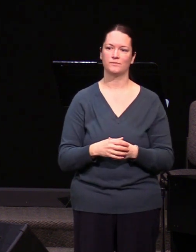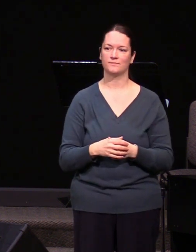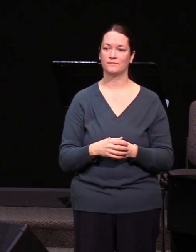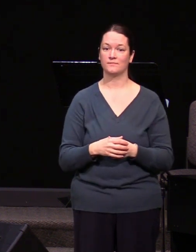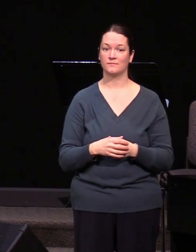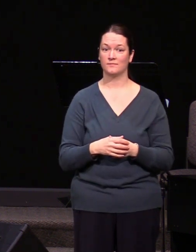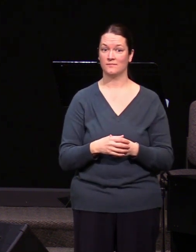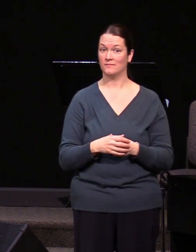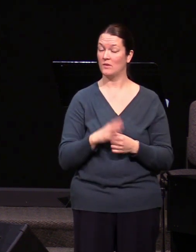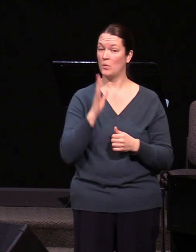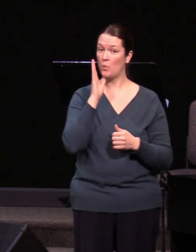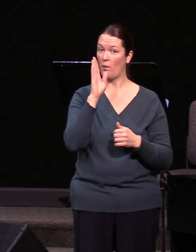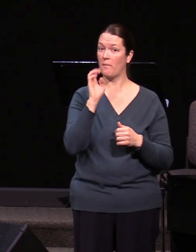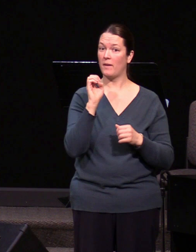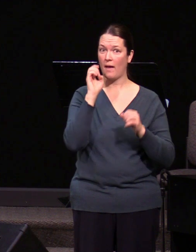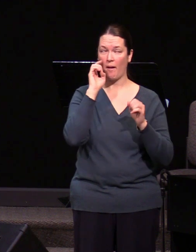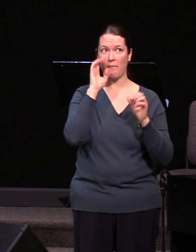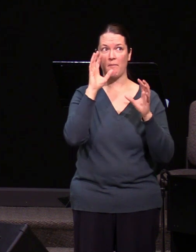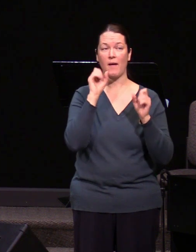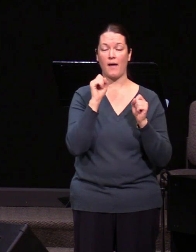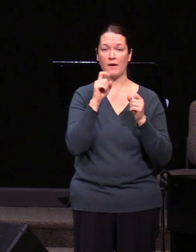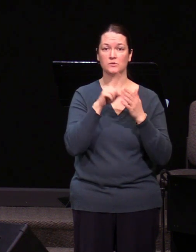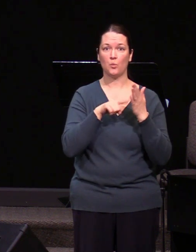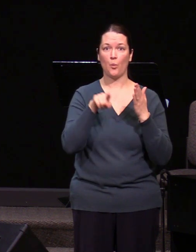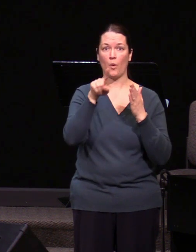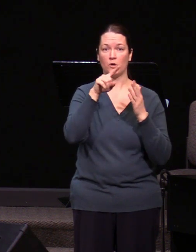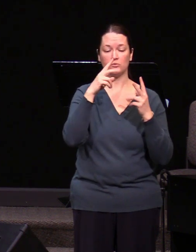You'd be amazed at what you see.